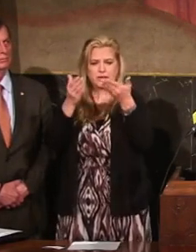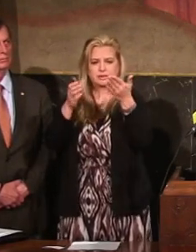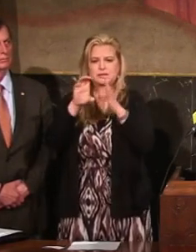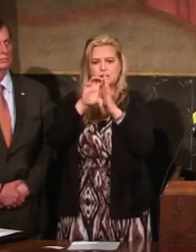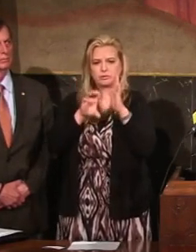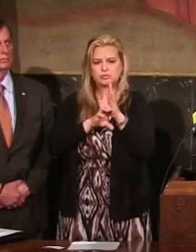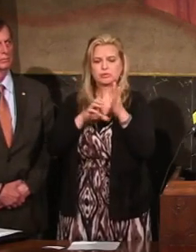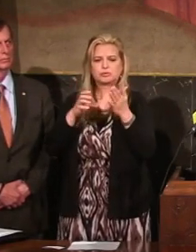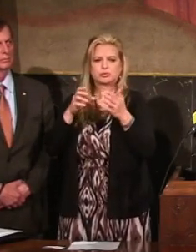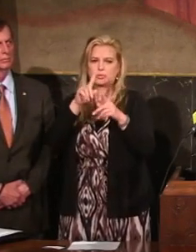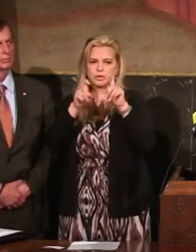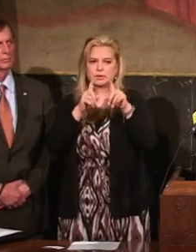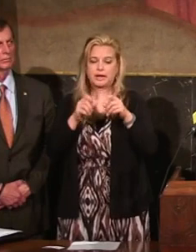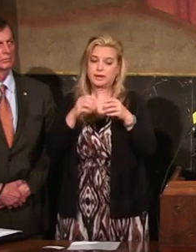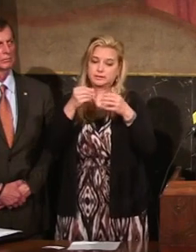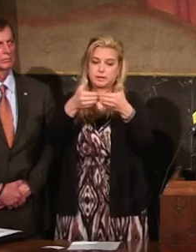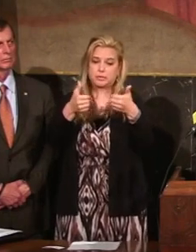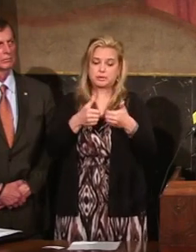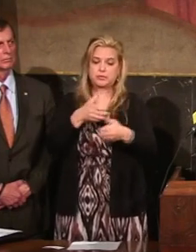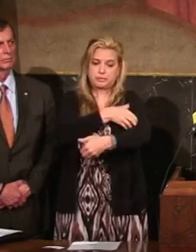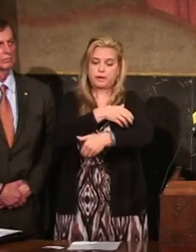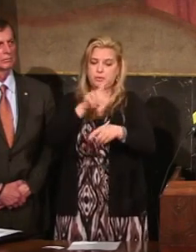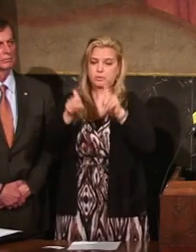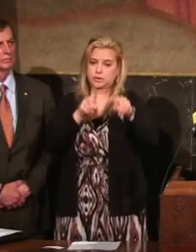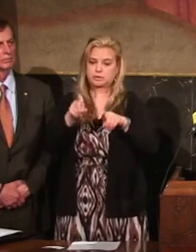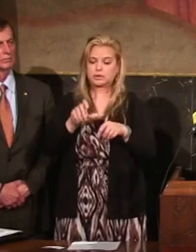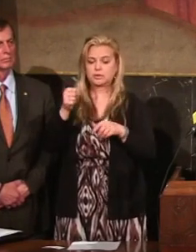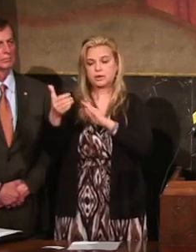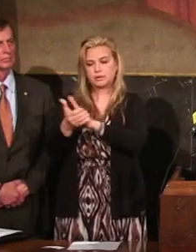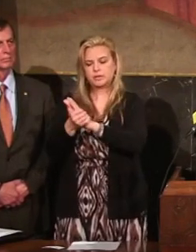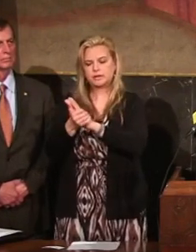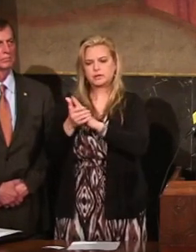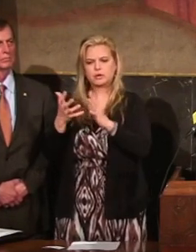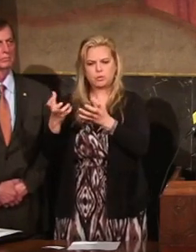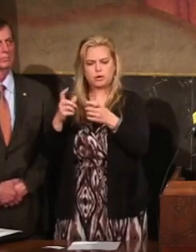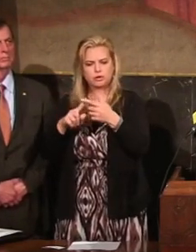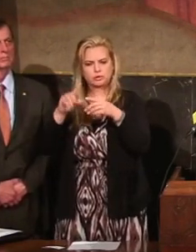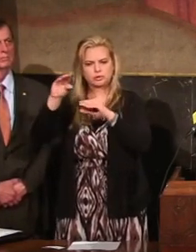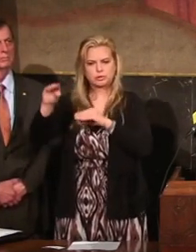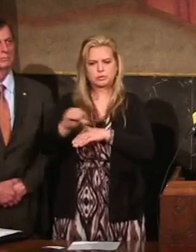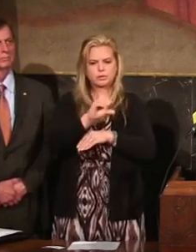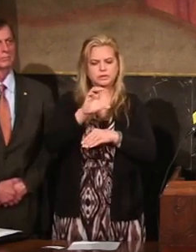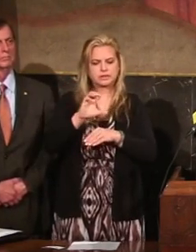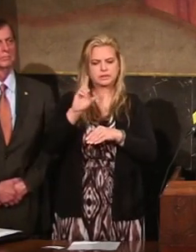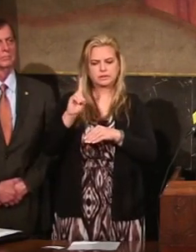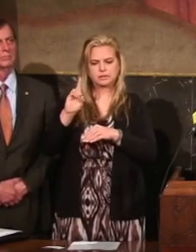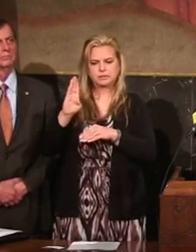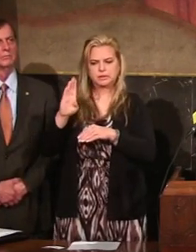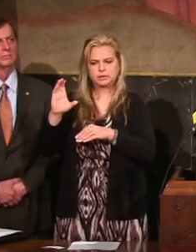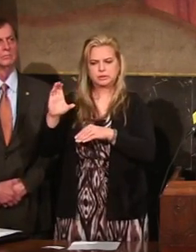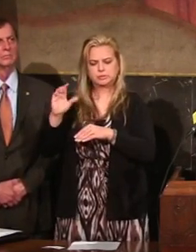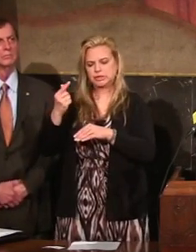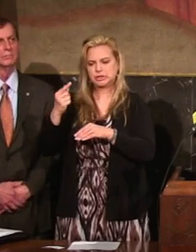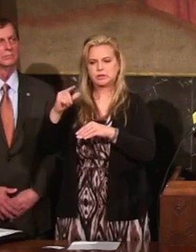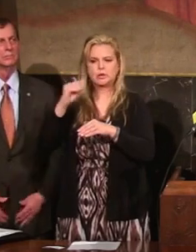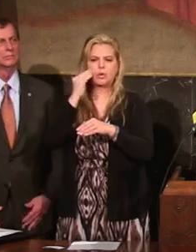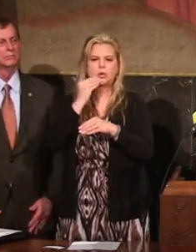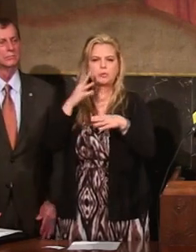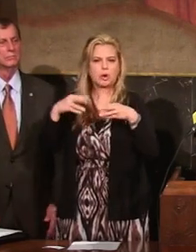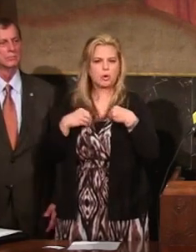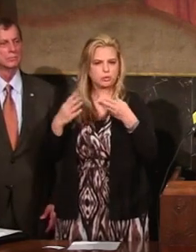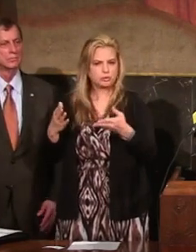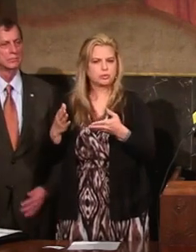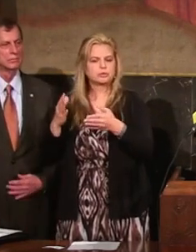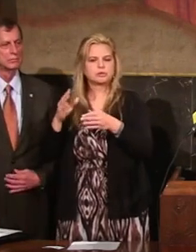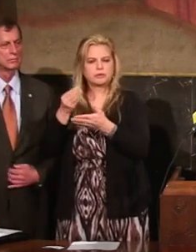well as separation of powers questions. Another amendment seeks to move money from the CDBG Homeowners Fund to provide funding for the